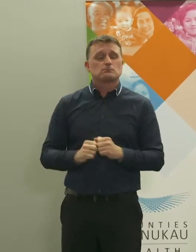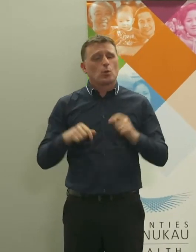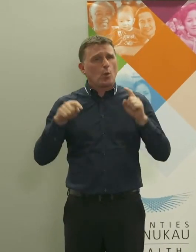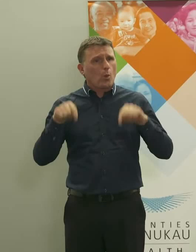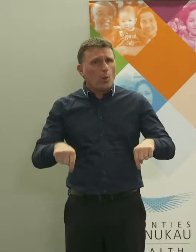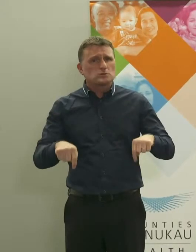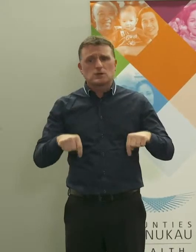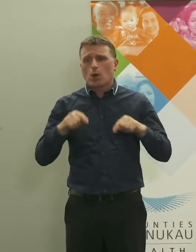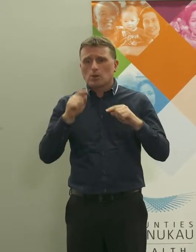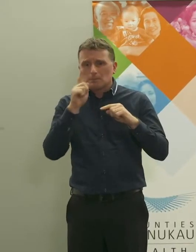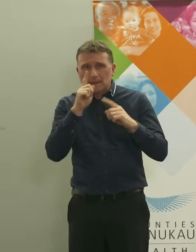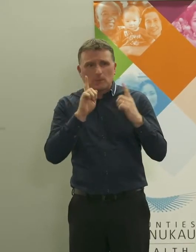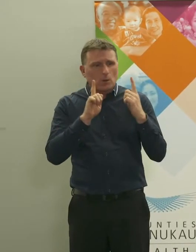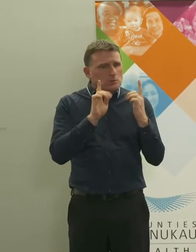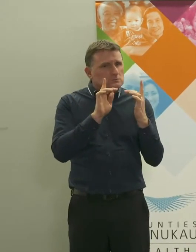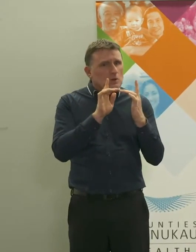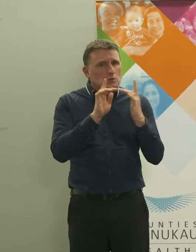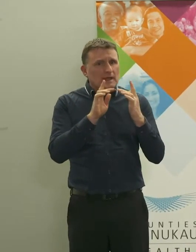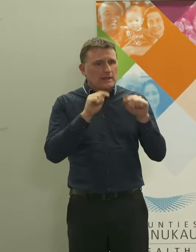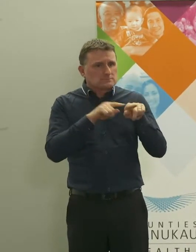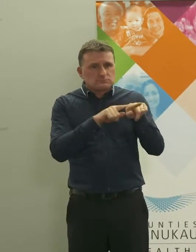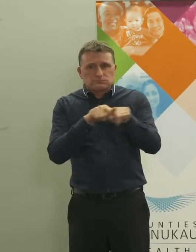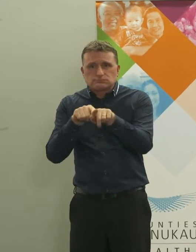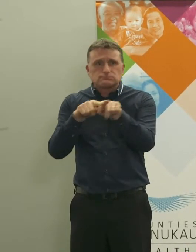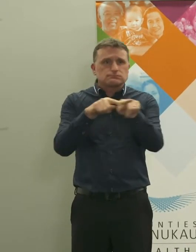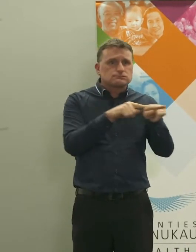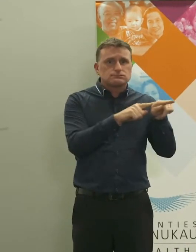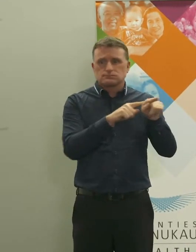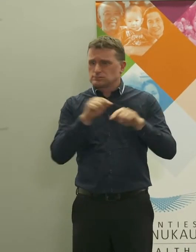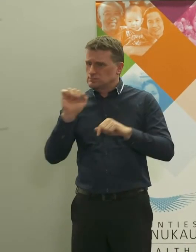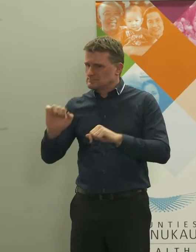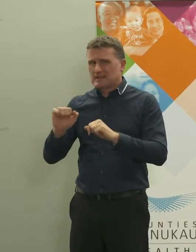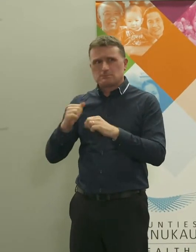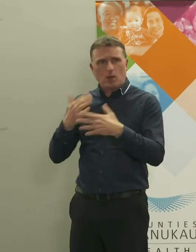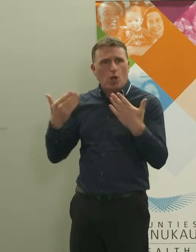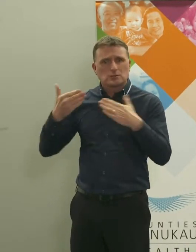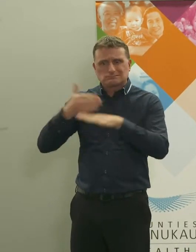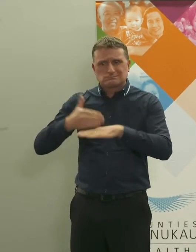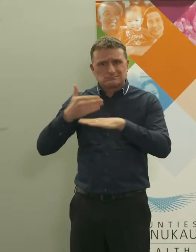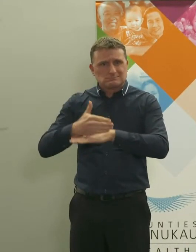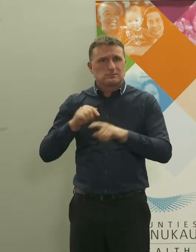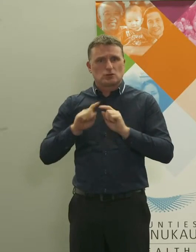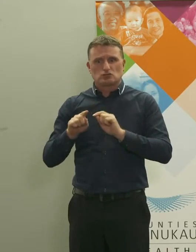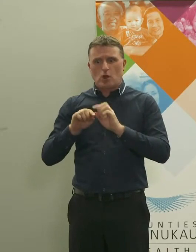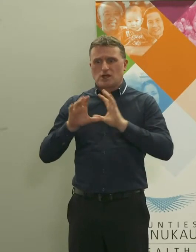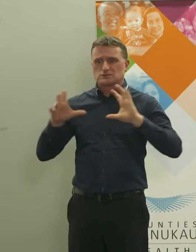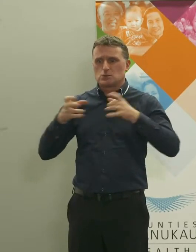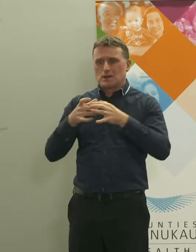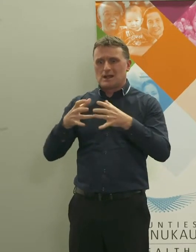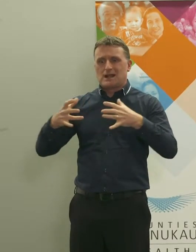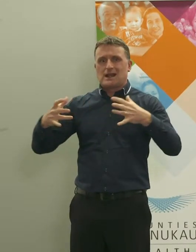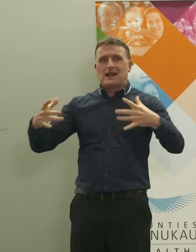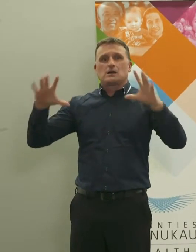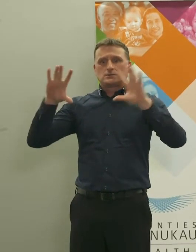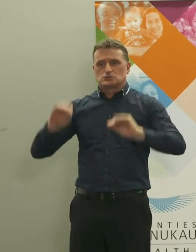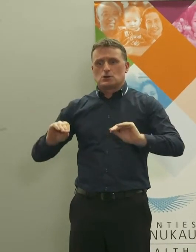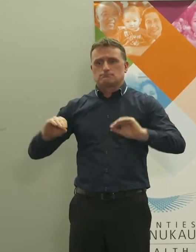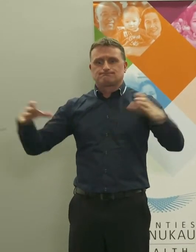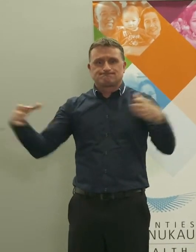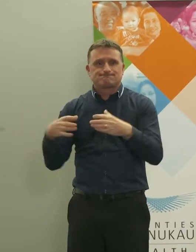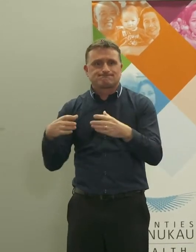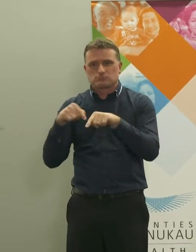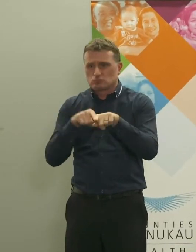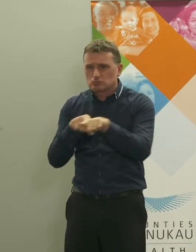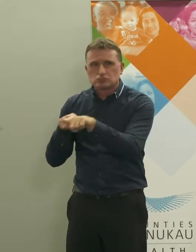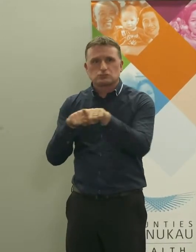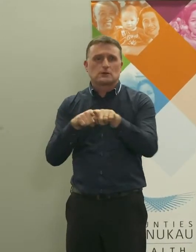contact tracing work that we have been doing in trying to contain the current community cluster of COVID-19.